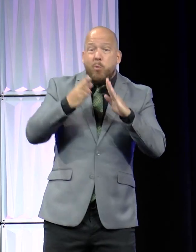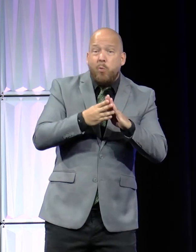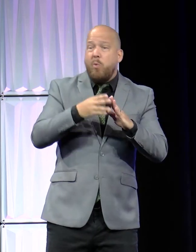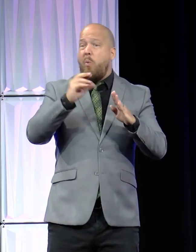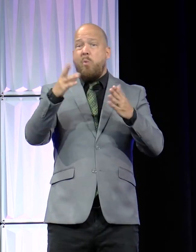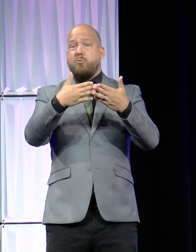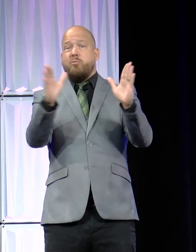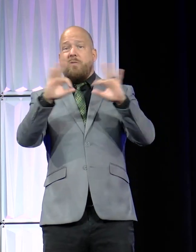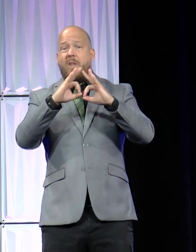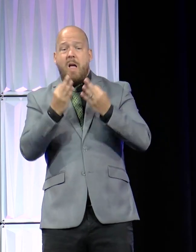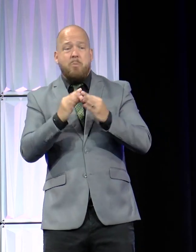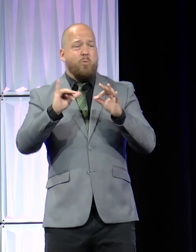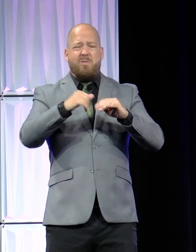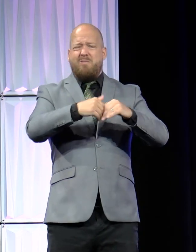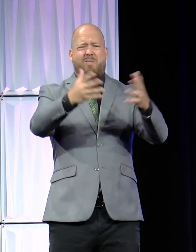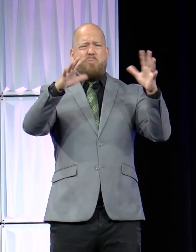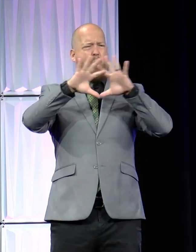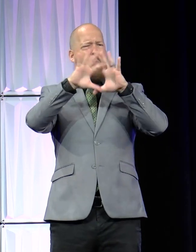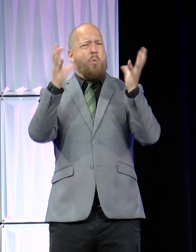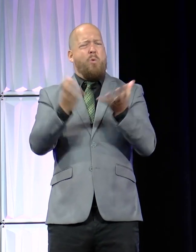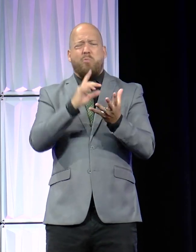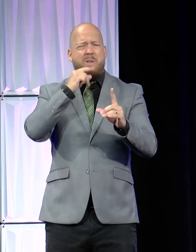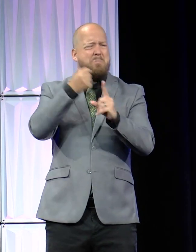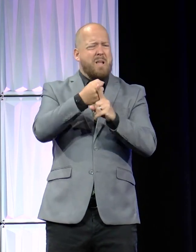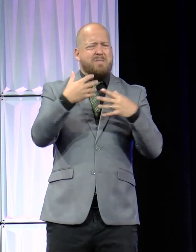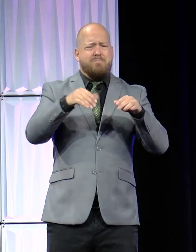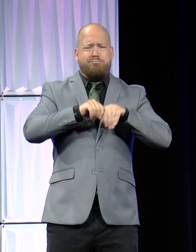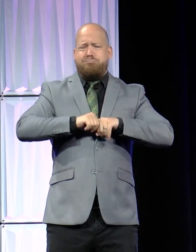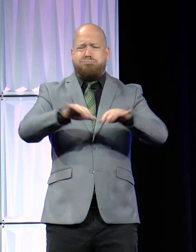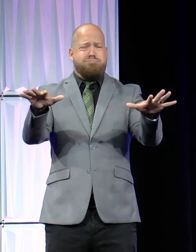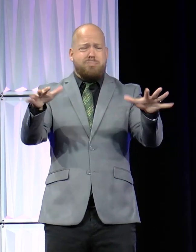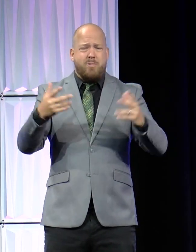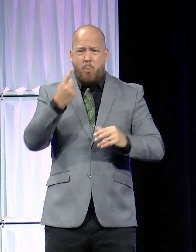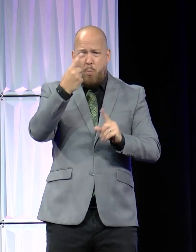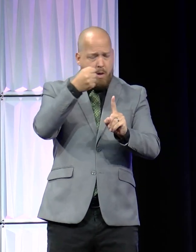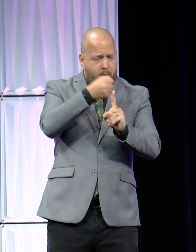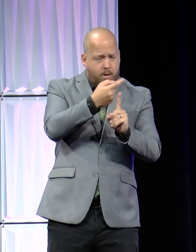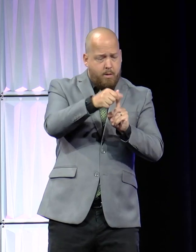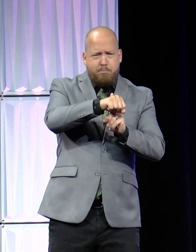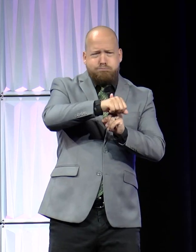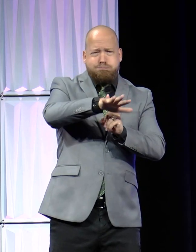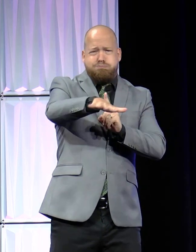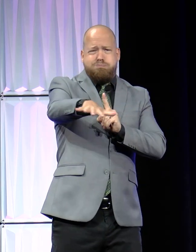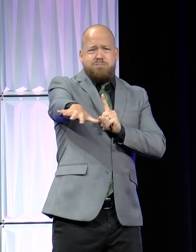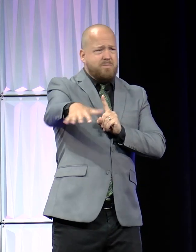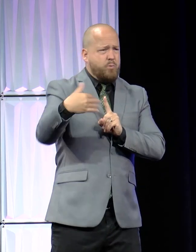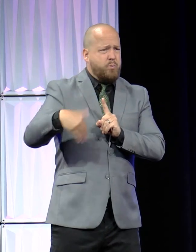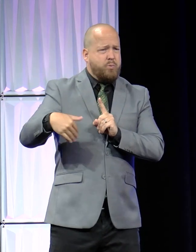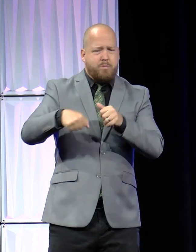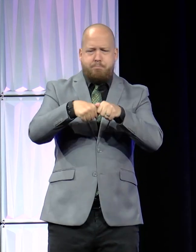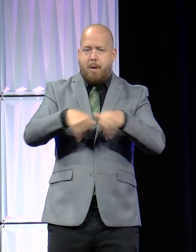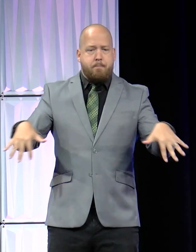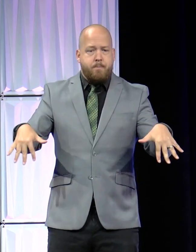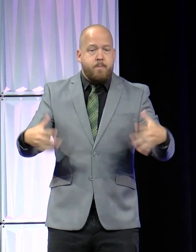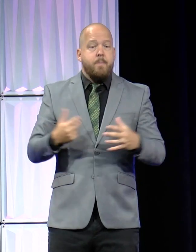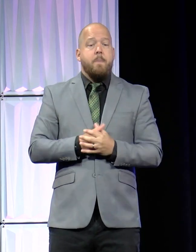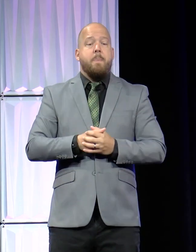world. And that the ripple effects of gender-based violence and just one act of sexual assault or